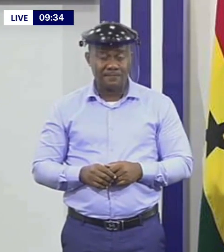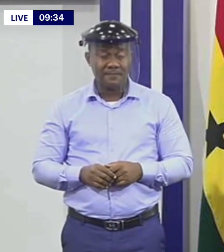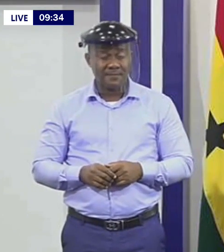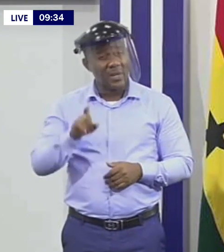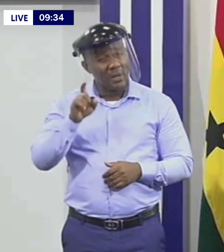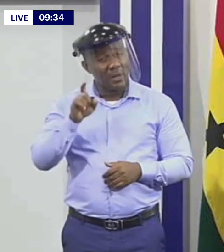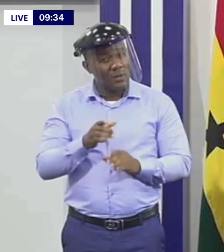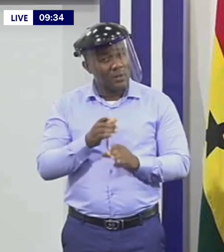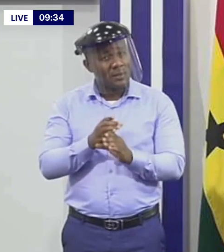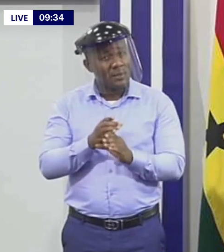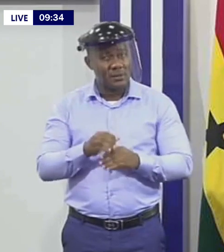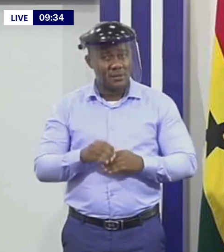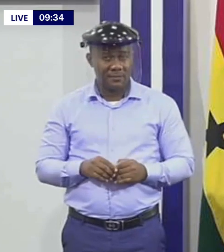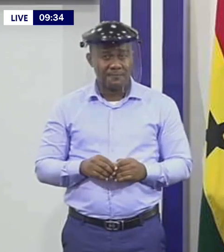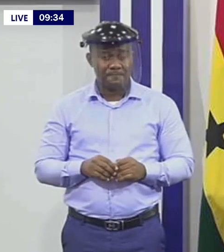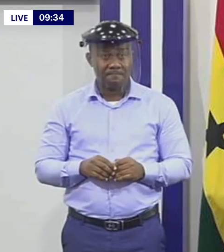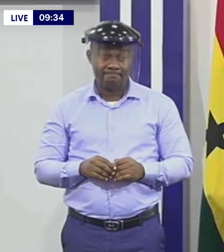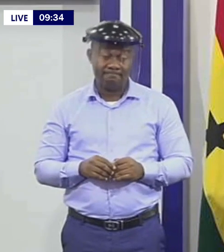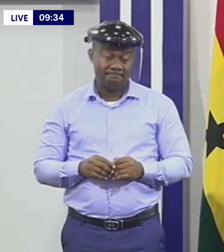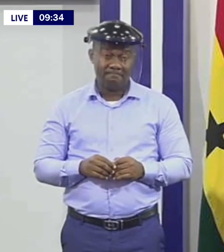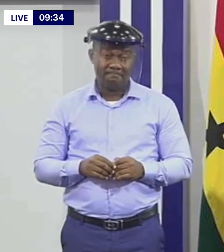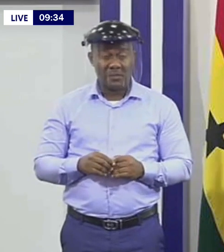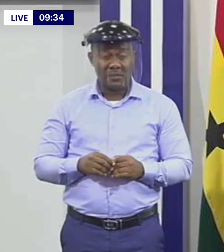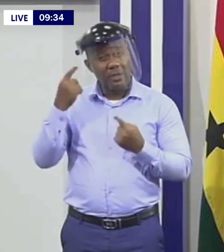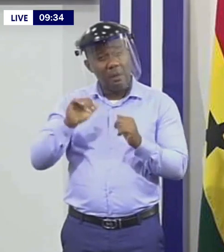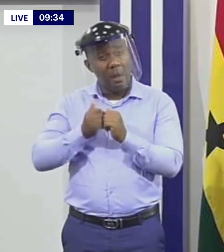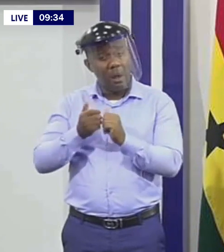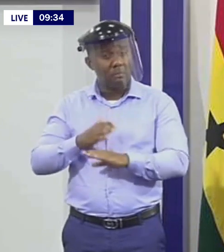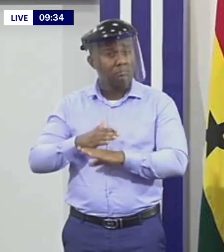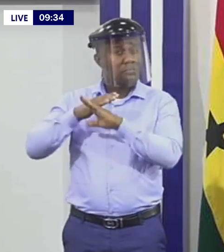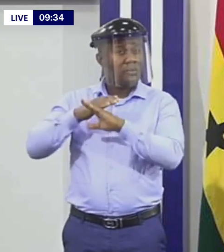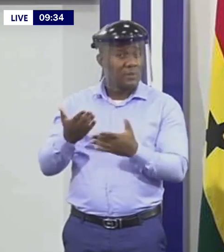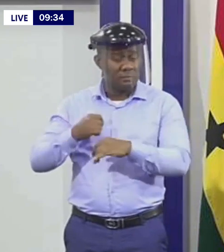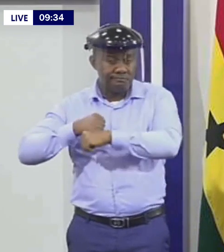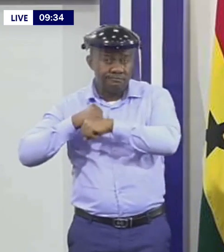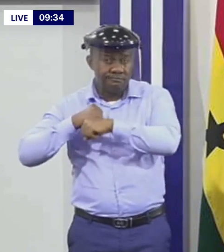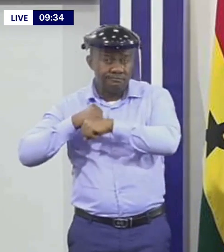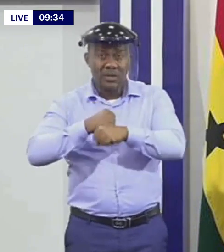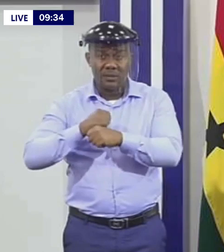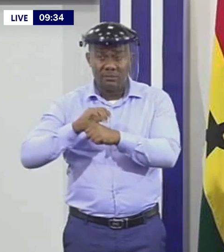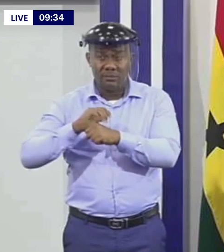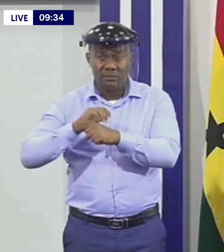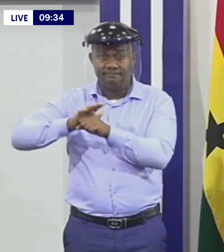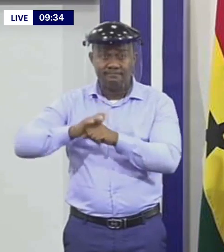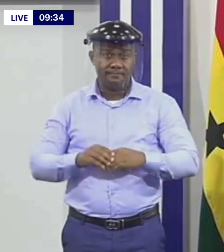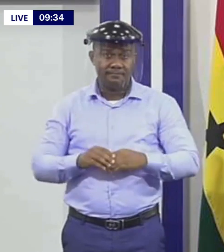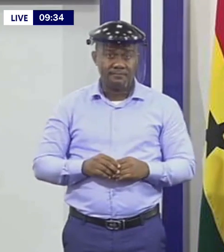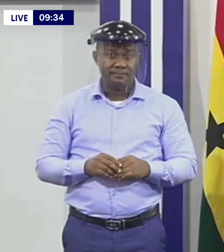take note of this and then see how you prevent and protect against the virus.